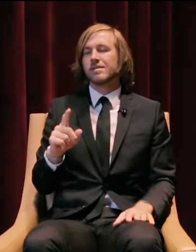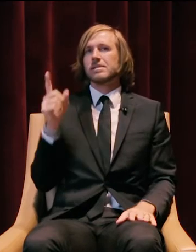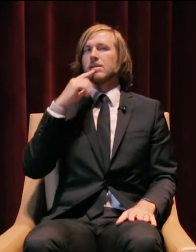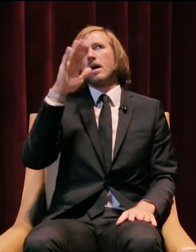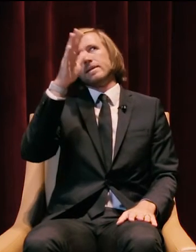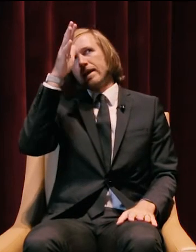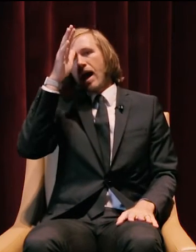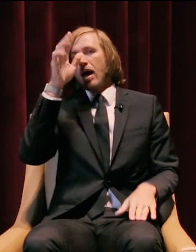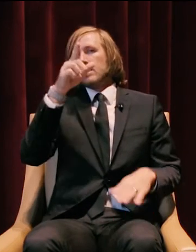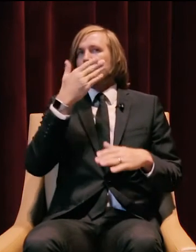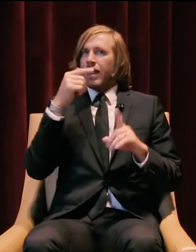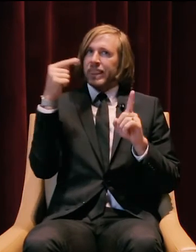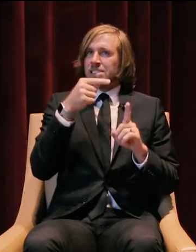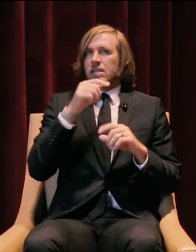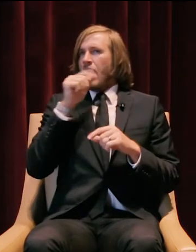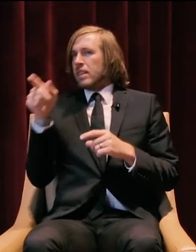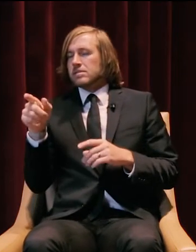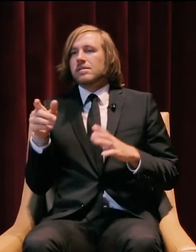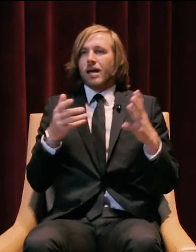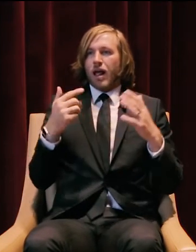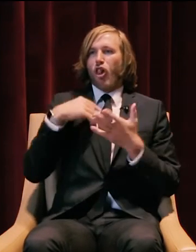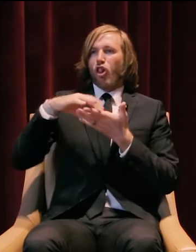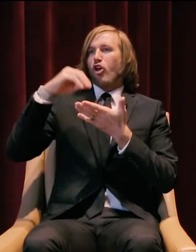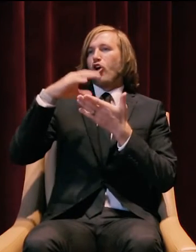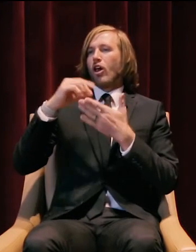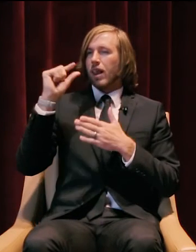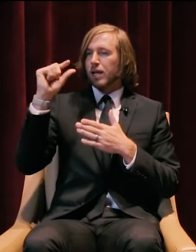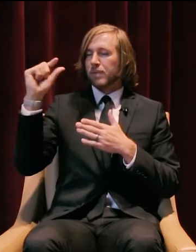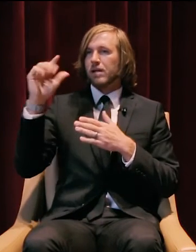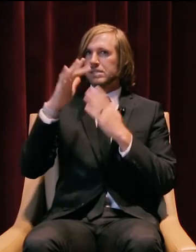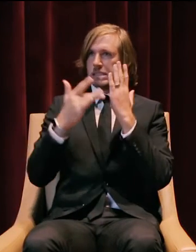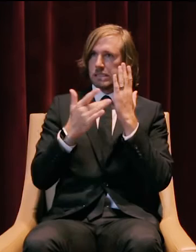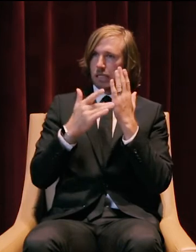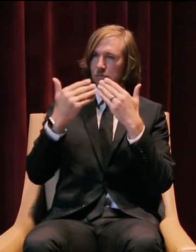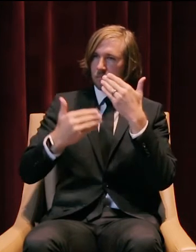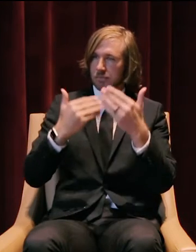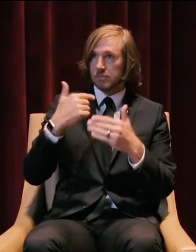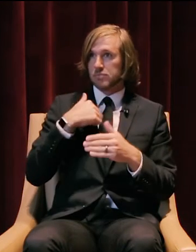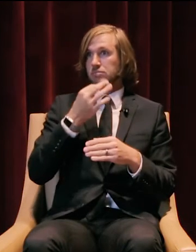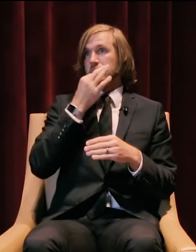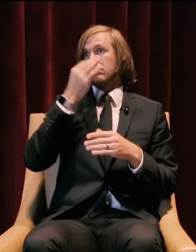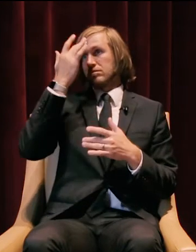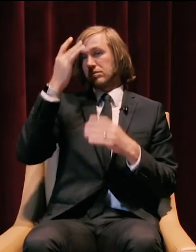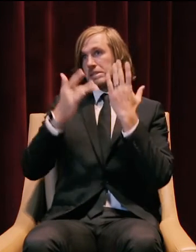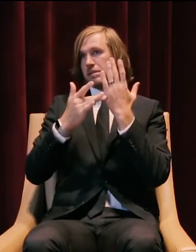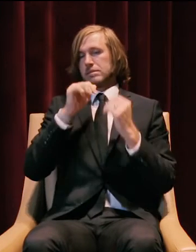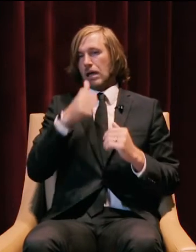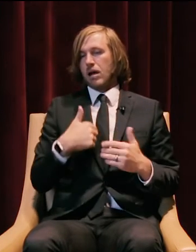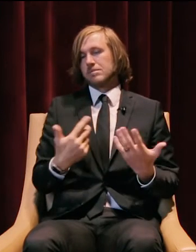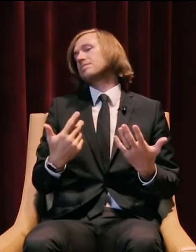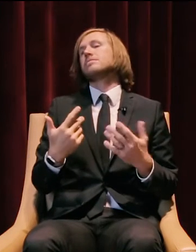say, "Dad, no, do it this way or that way." I'm learning a little bit about the technical side of it. I'm not a technical person.